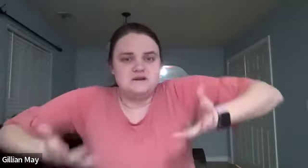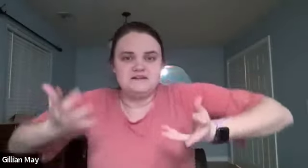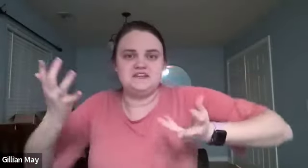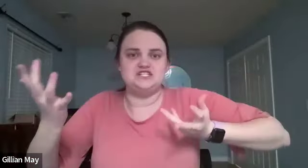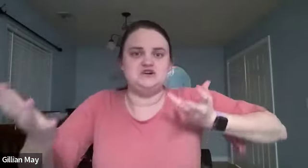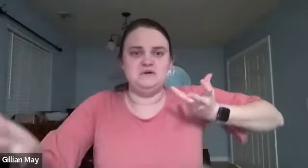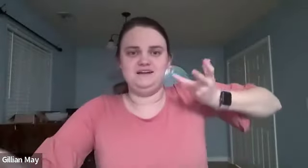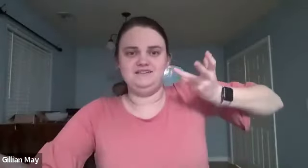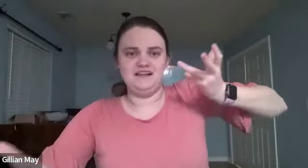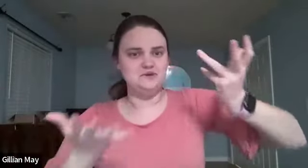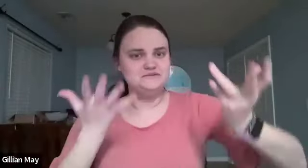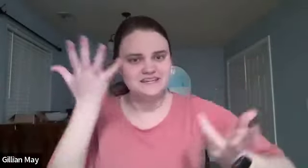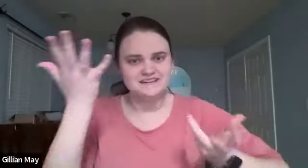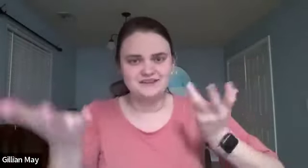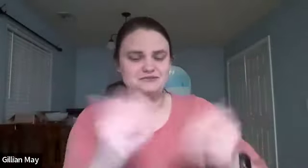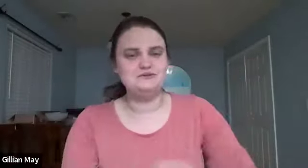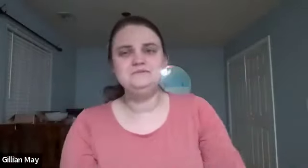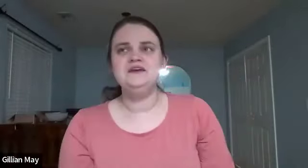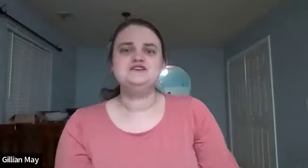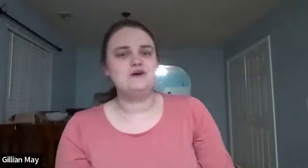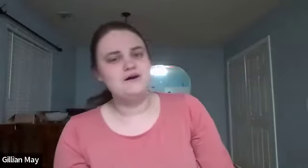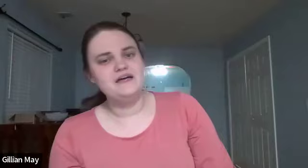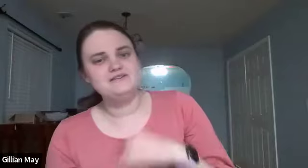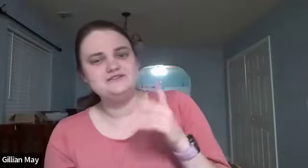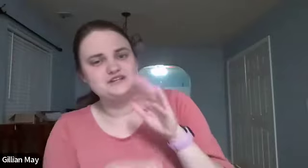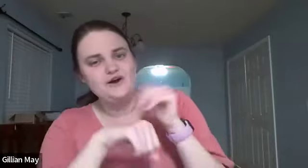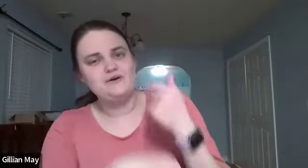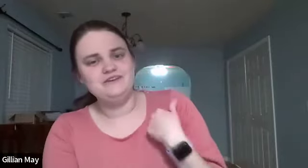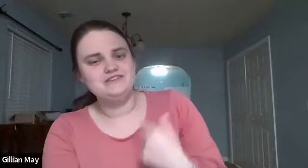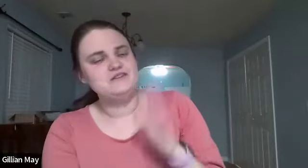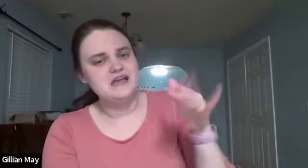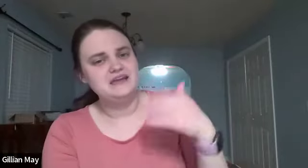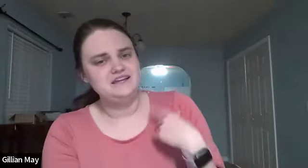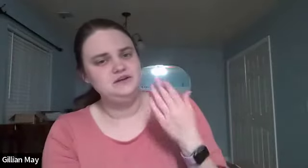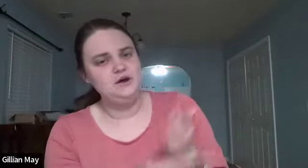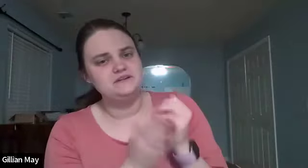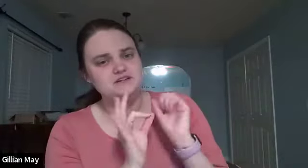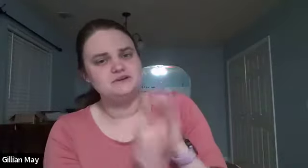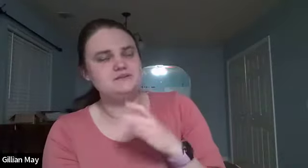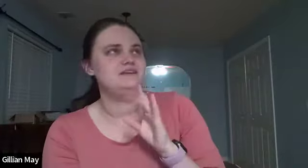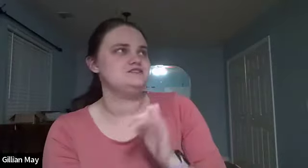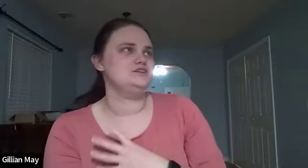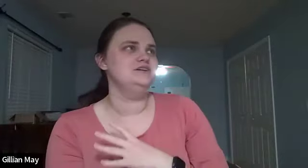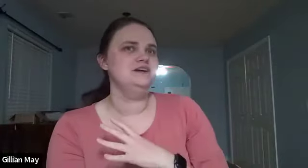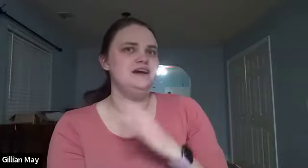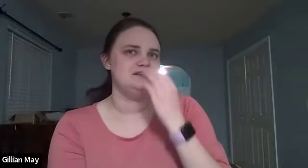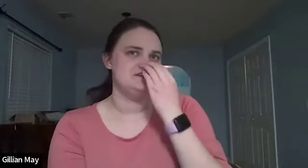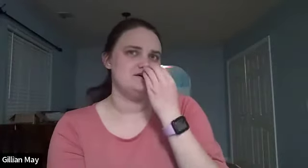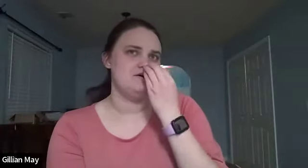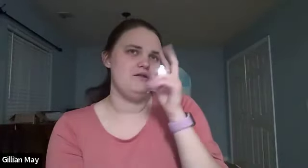like they just don't know how to like move to get like through. So they'll usually call me and they're like, can you help interpret? I'm like, yeah, sure. And so I'll like